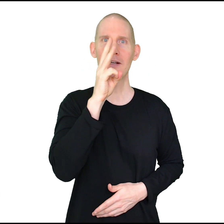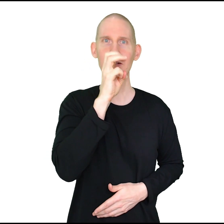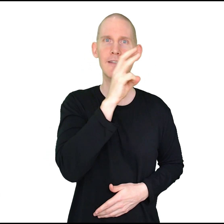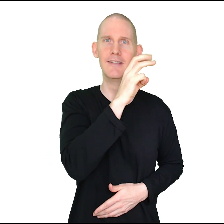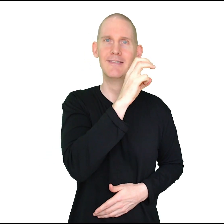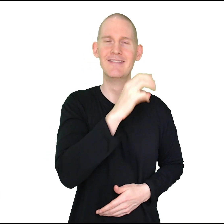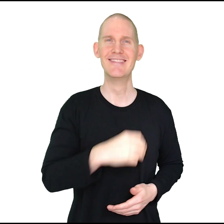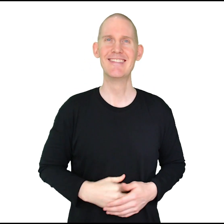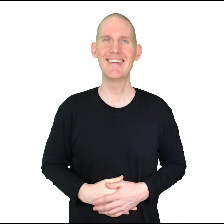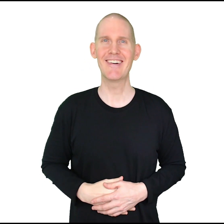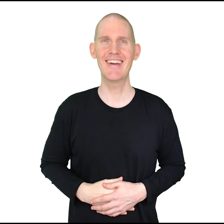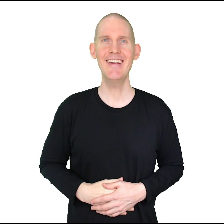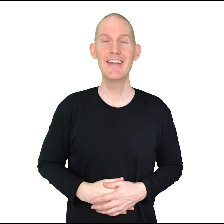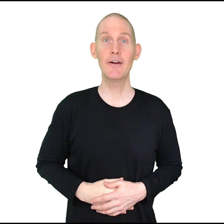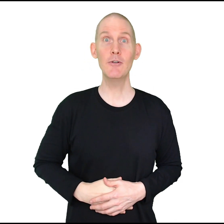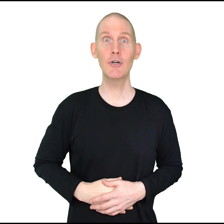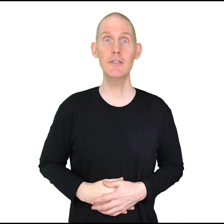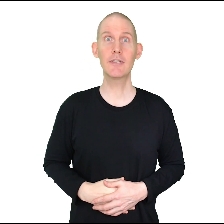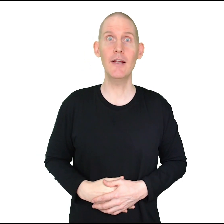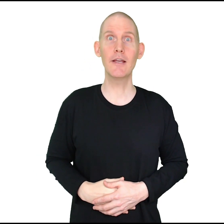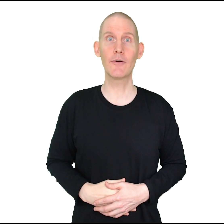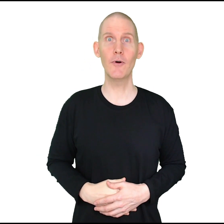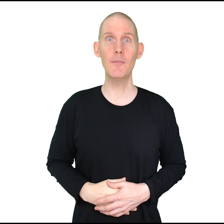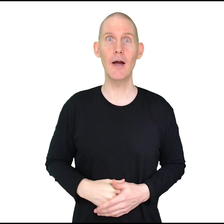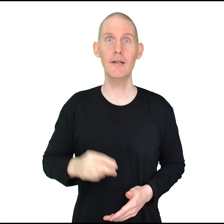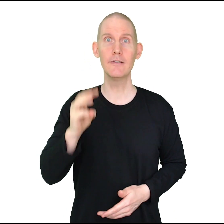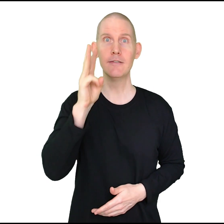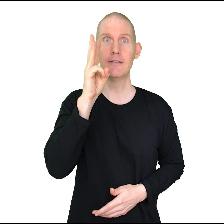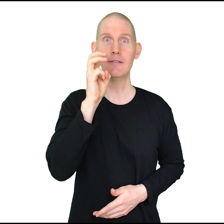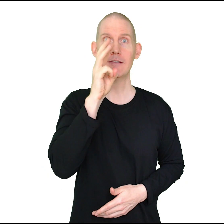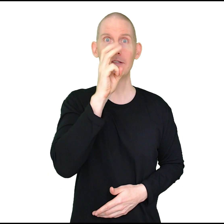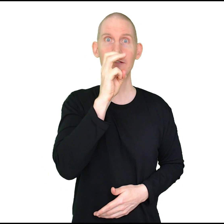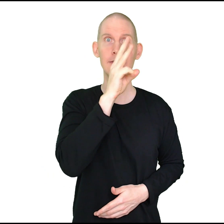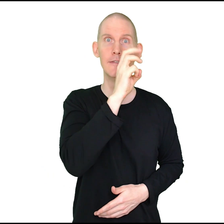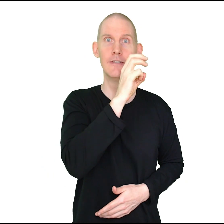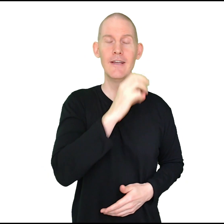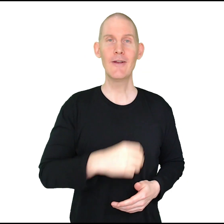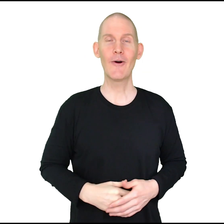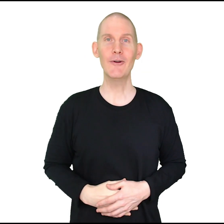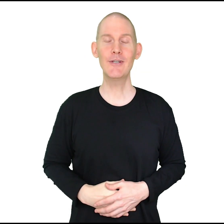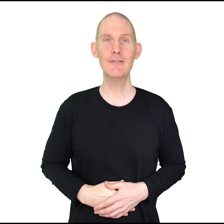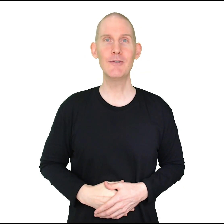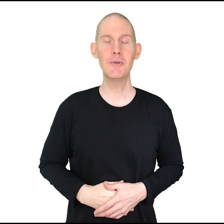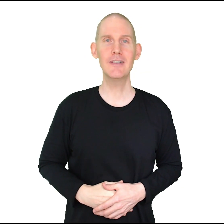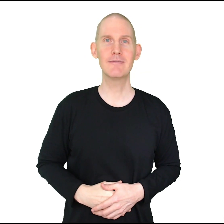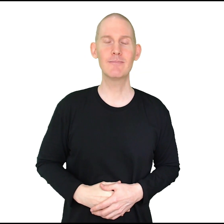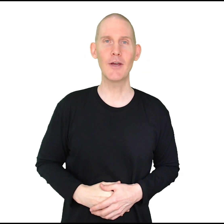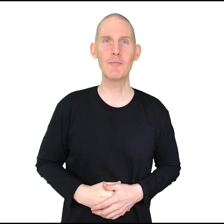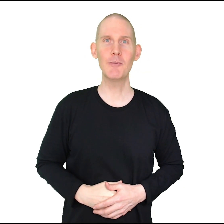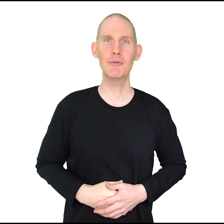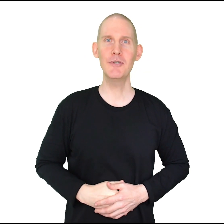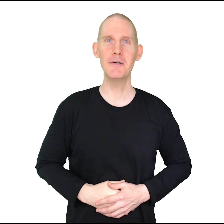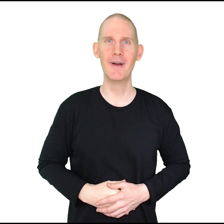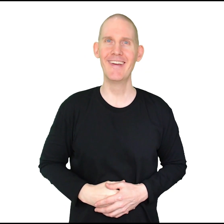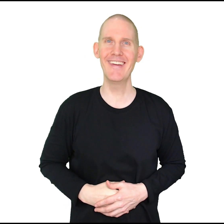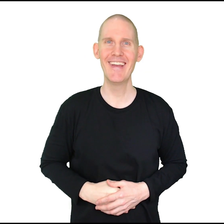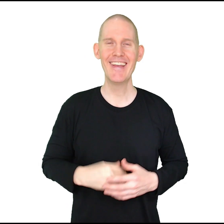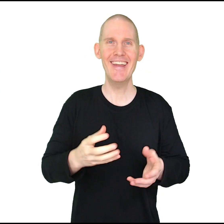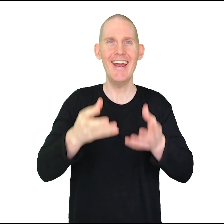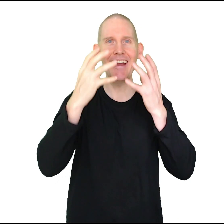Weird. Okay, now you could sign like a robot, or you could do what deaf people do. They add in